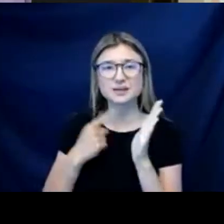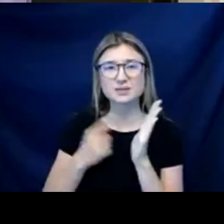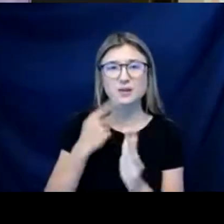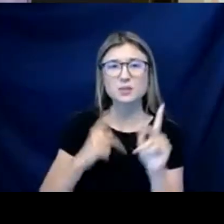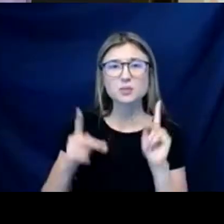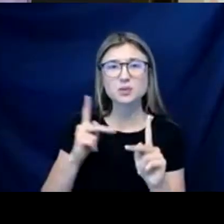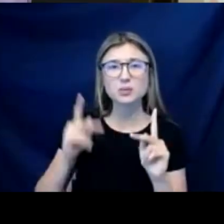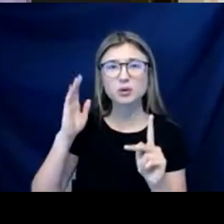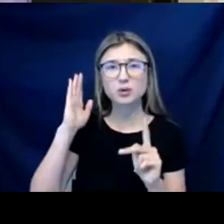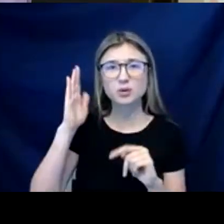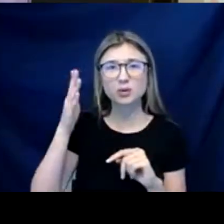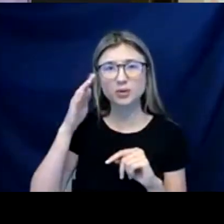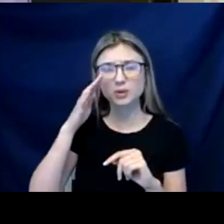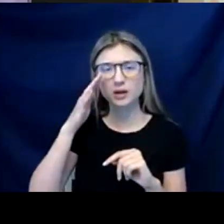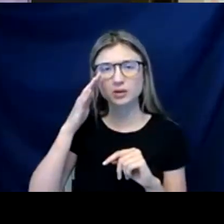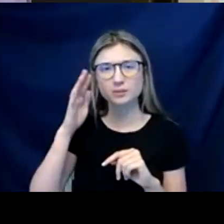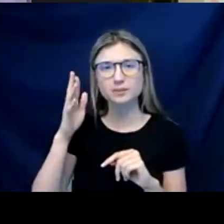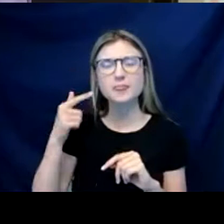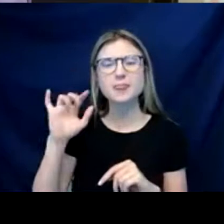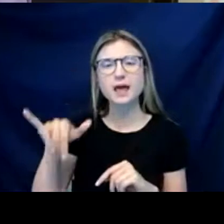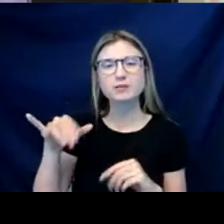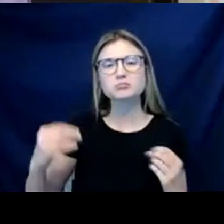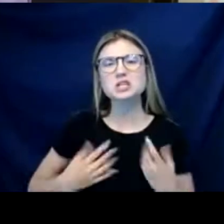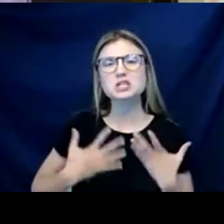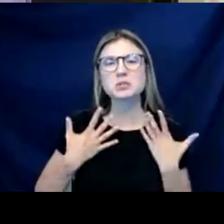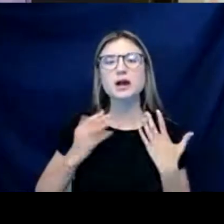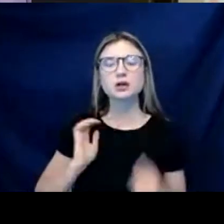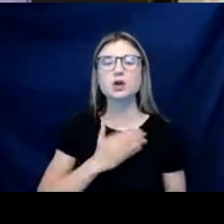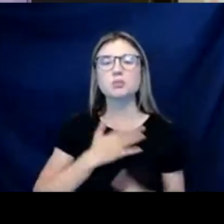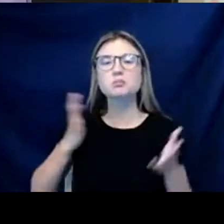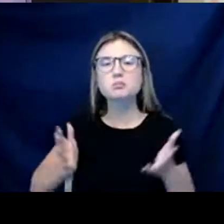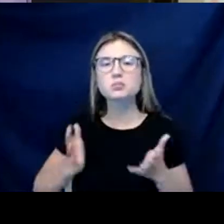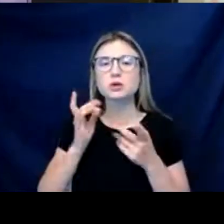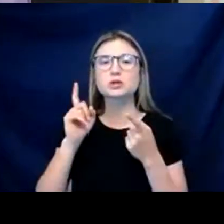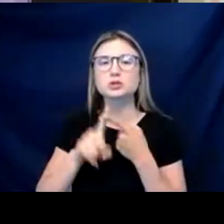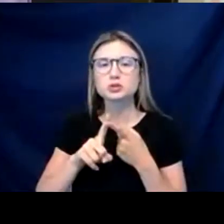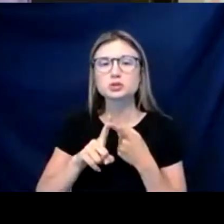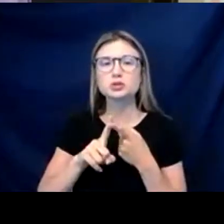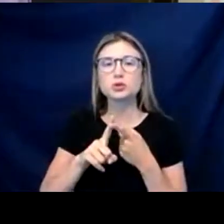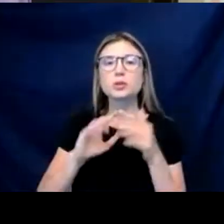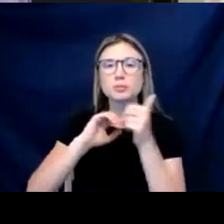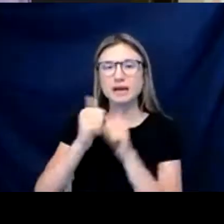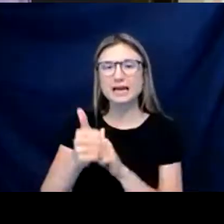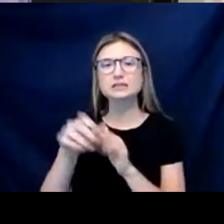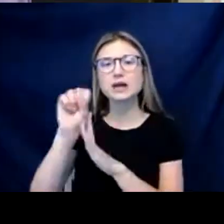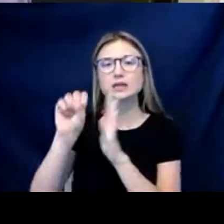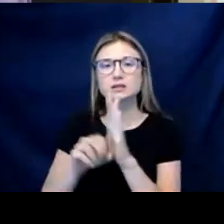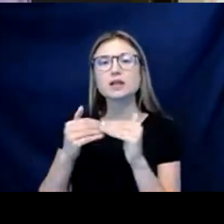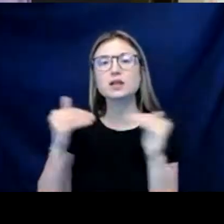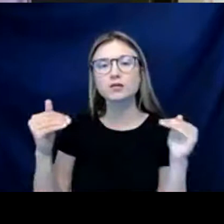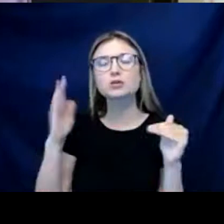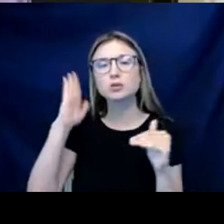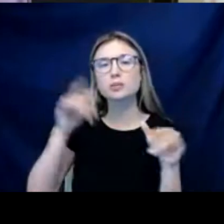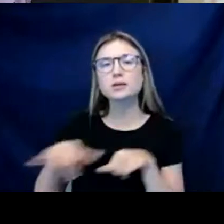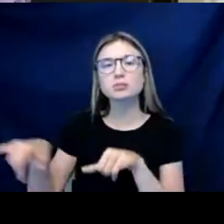And so that really inspired our push to really get it at the state level. So, it, you know, it would be uniform and there wouldn't